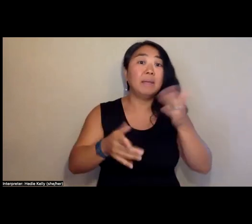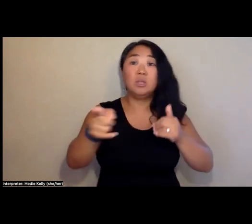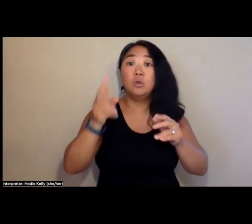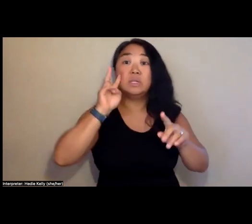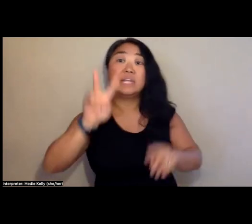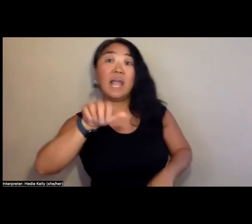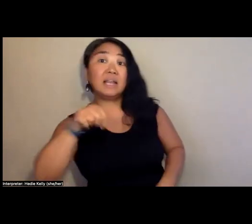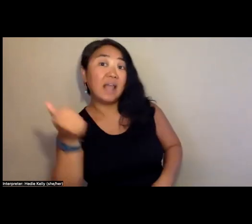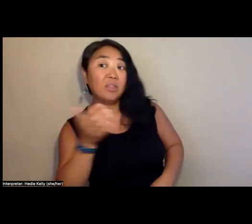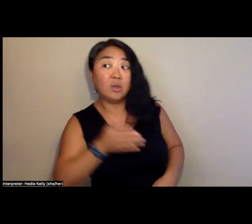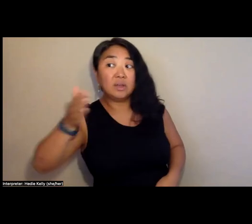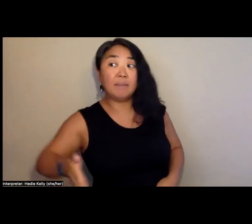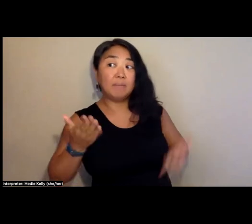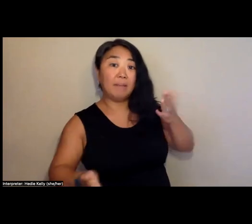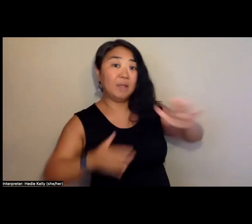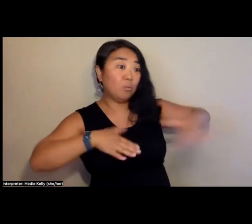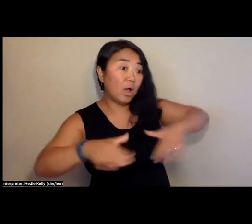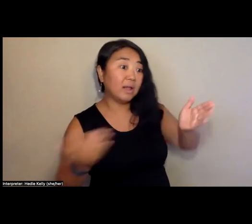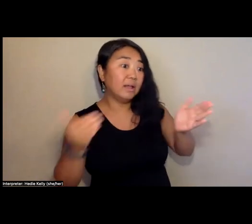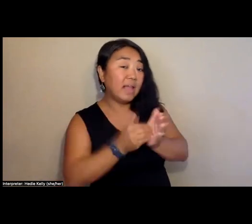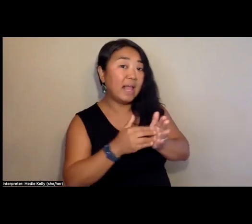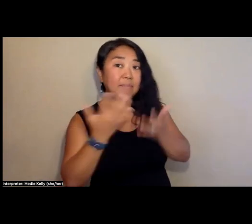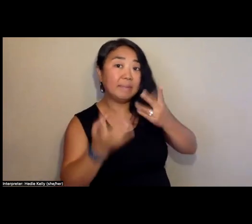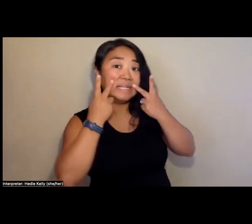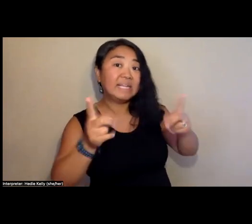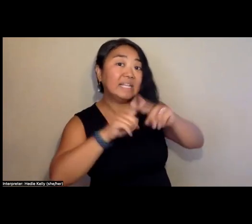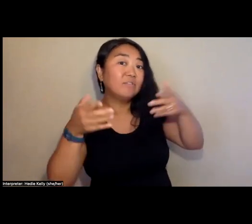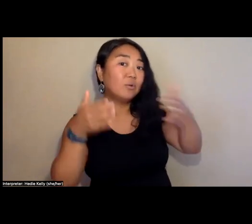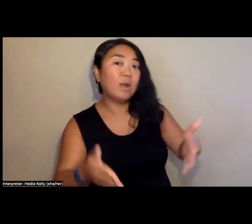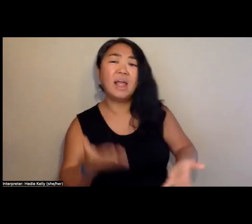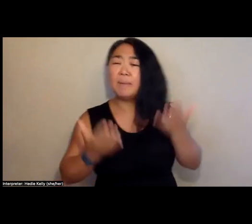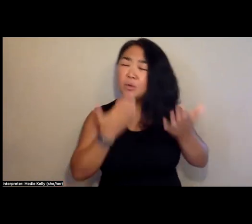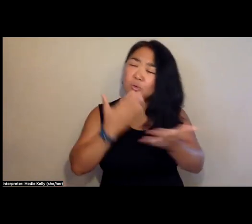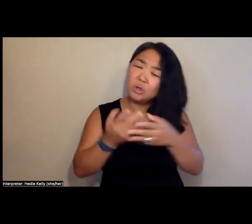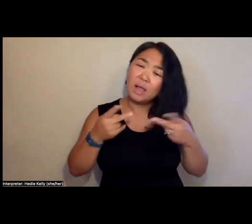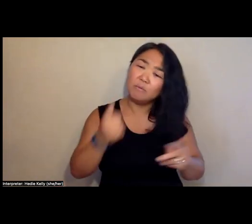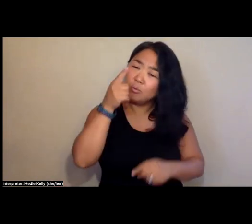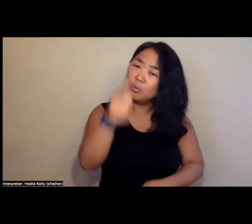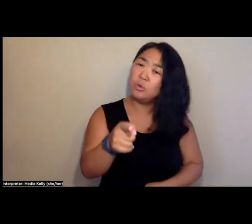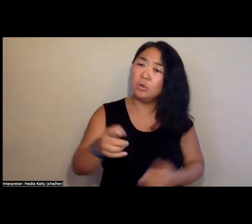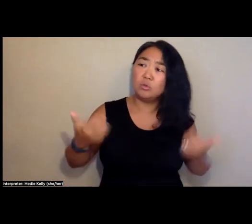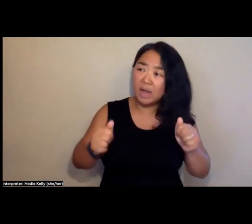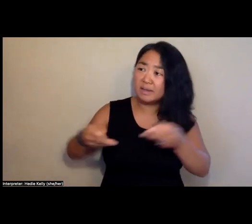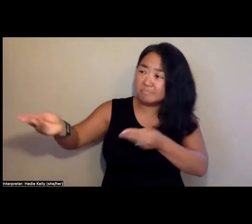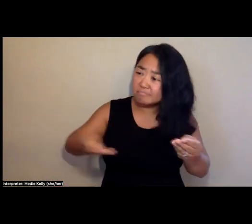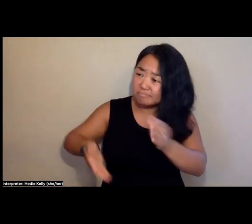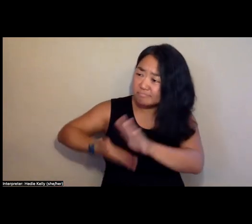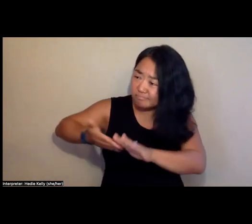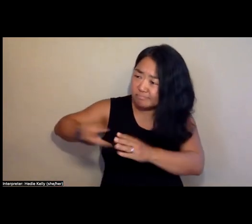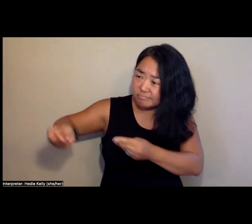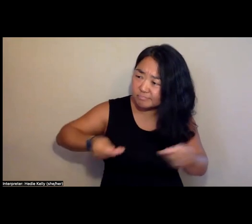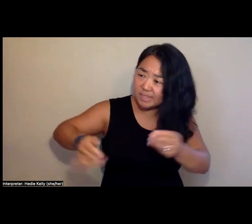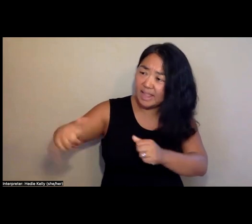another neighbor, or doesn't mean that someone else can. And so you might be an opportunity for you to help facilitate that experience for others. So that's an invitation